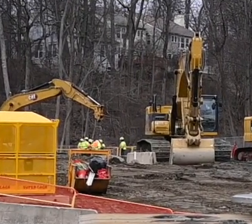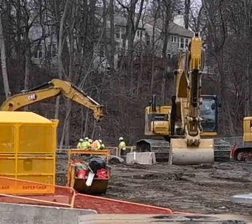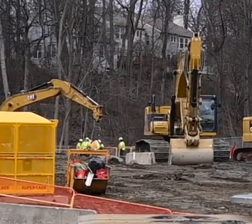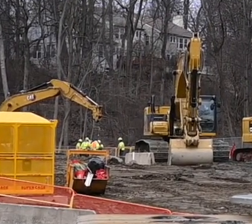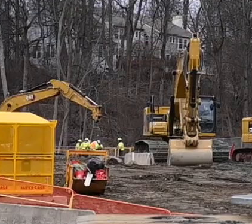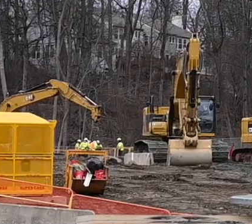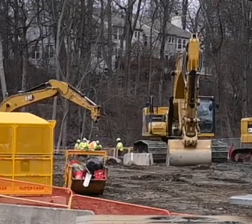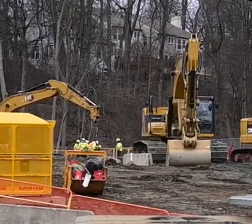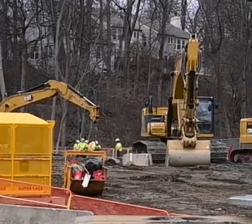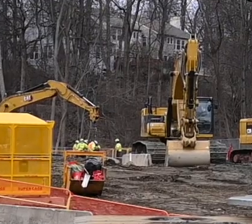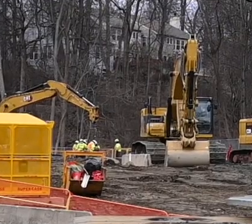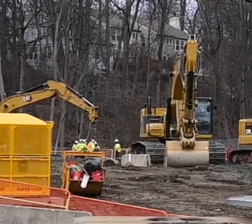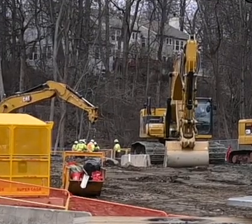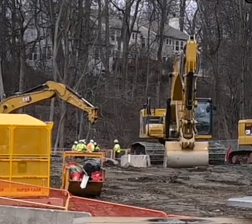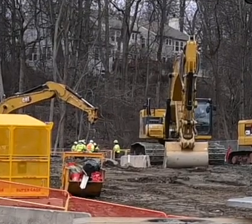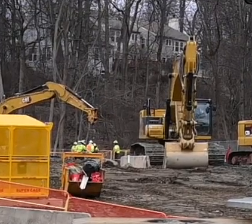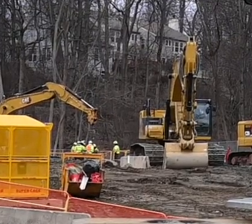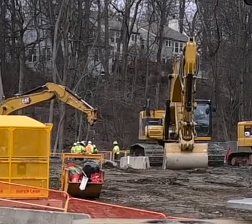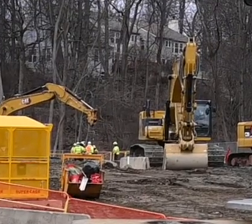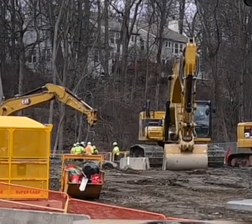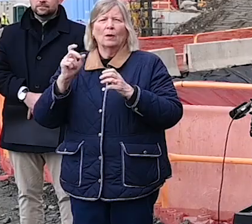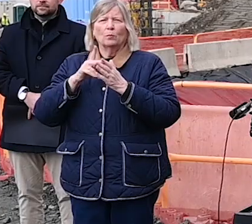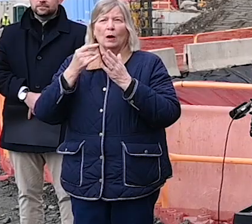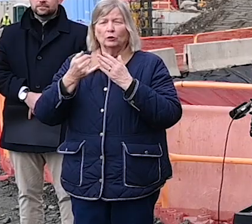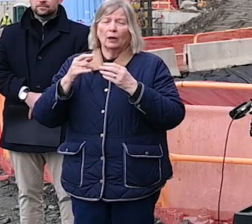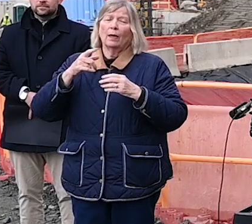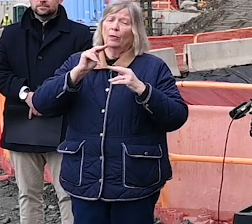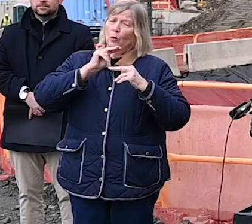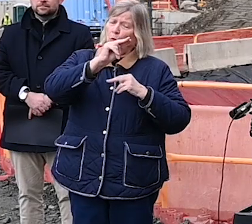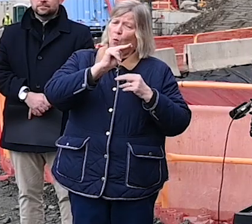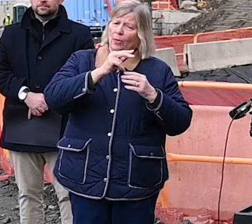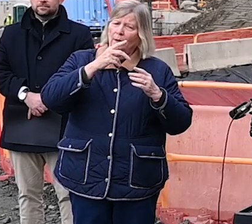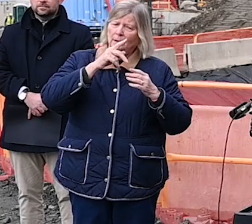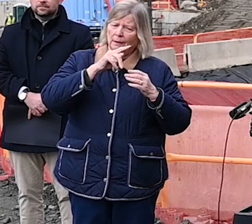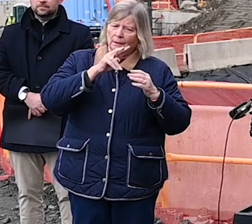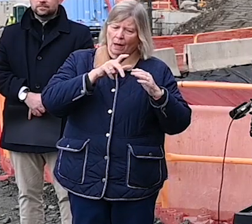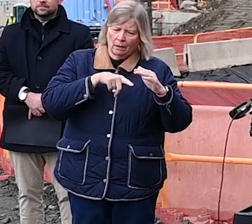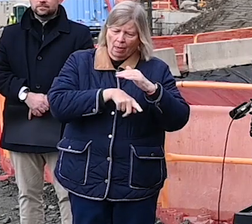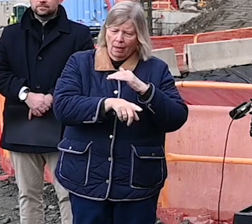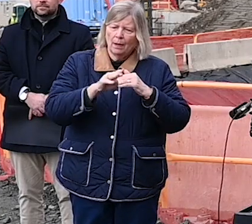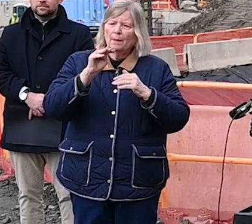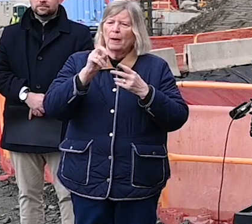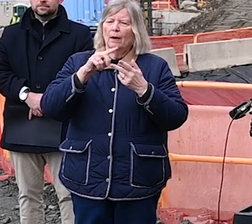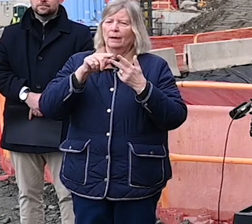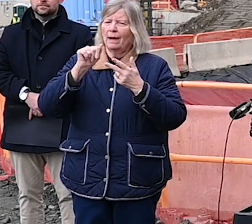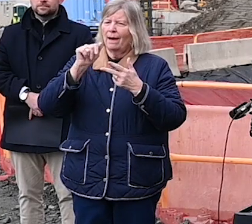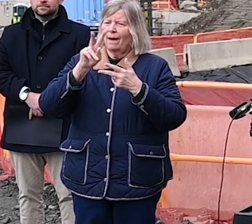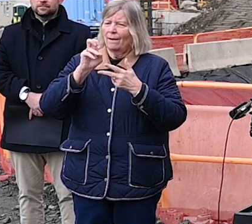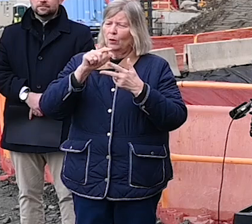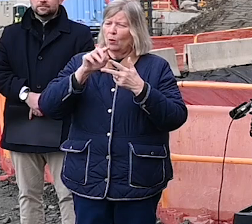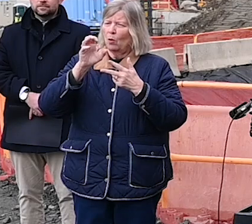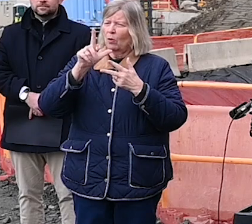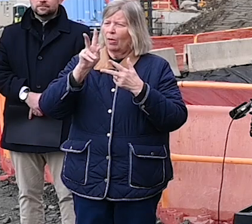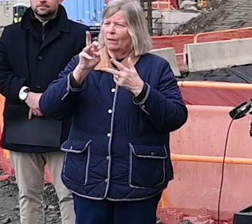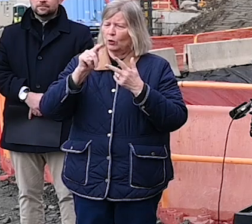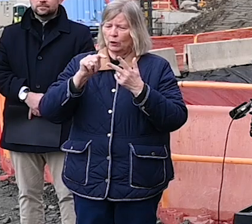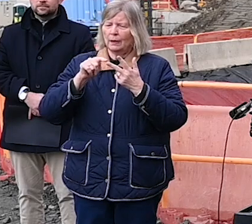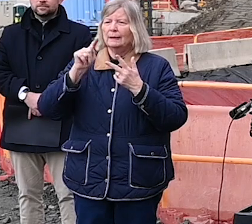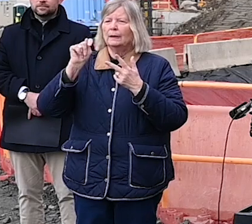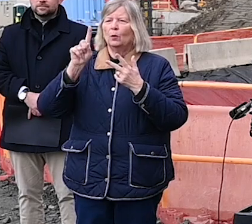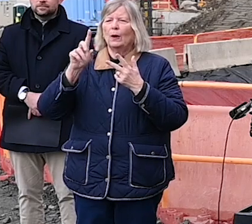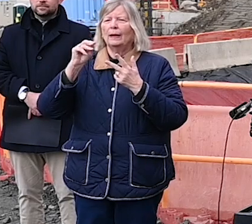Sound projects. Specifically, the North Tunnel, Maryland Avenue Culverts, and the T1